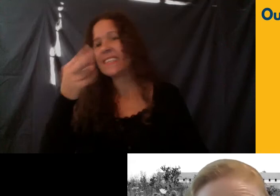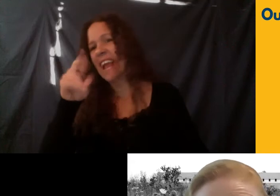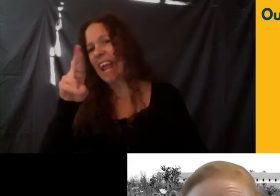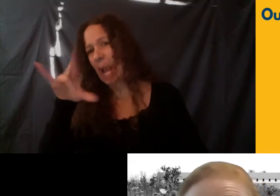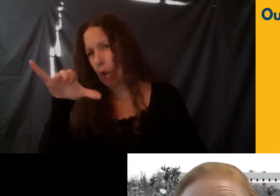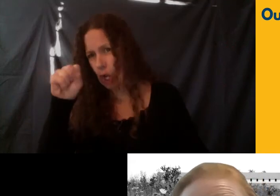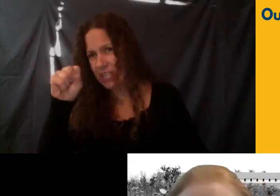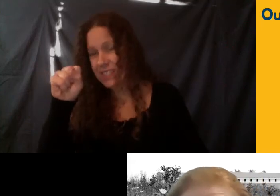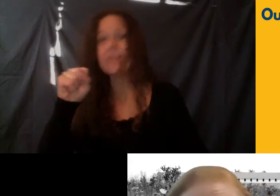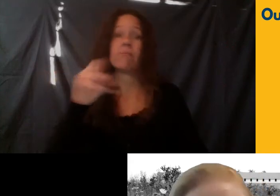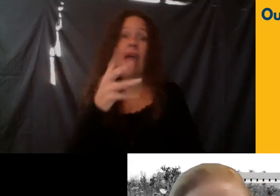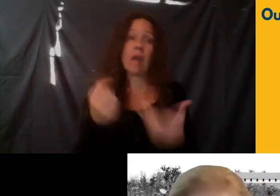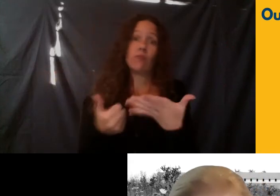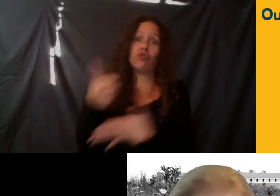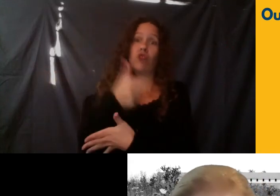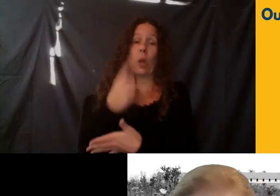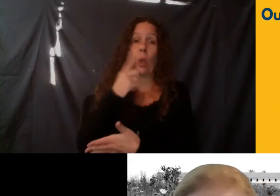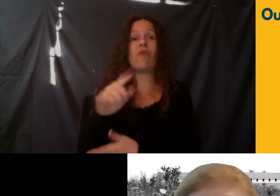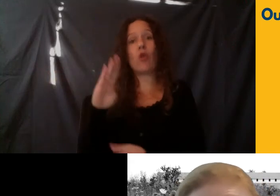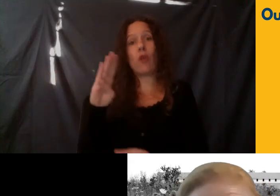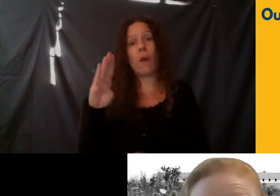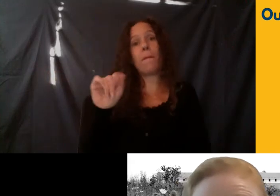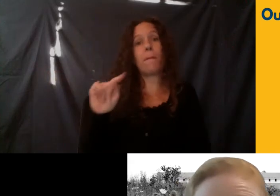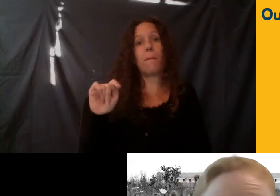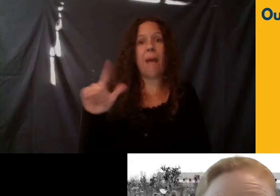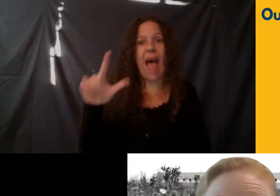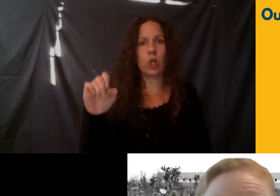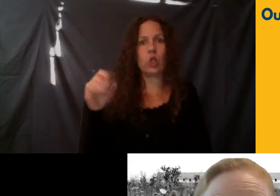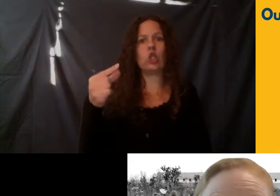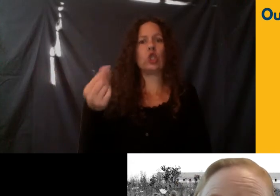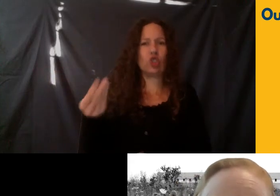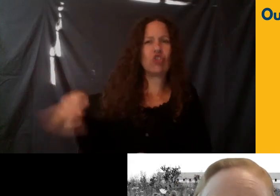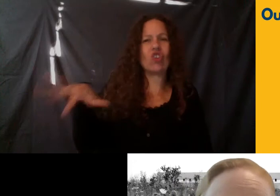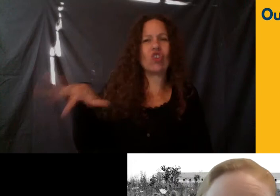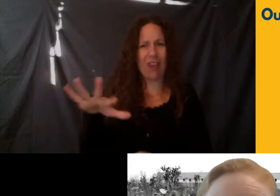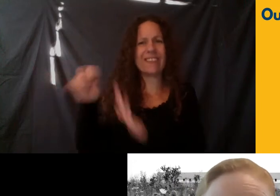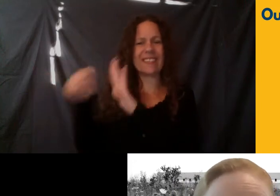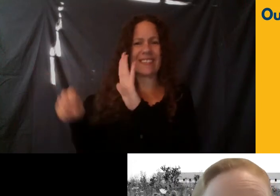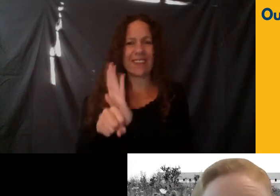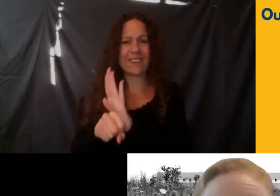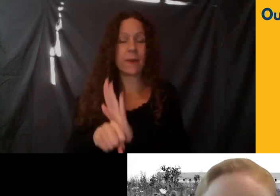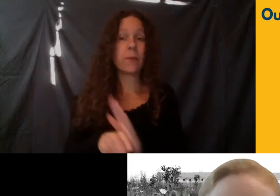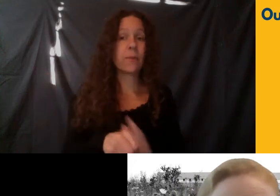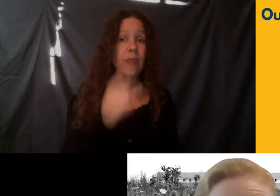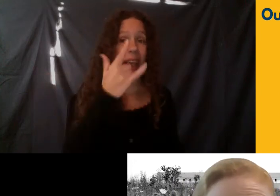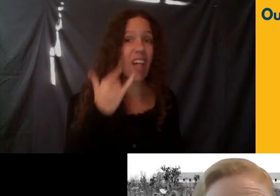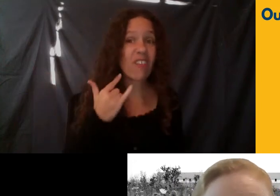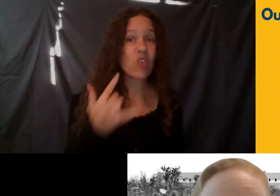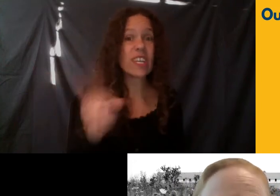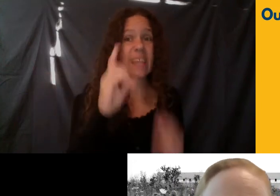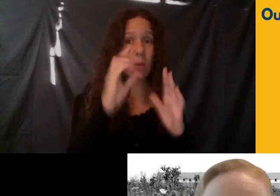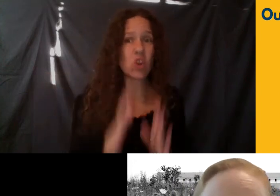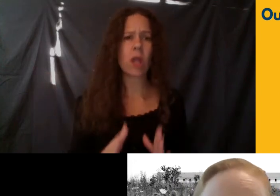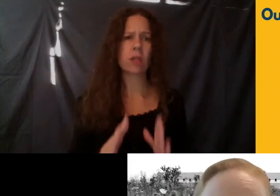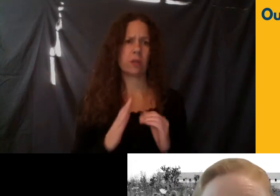battleground states. And we actually have heard from the Biden campaign that California Democrats made fully 30% of all the calls